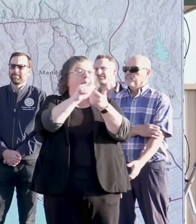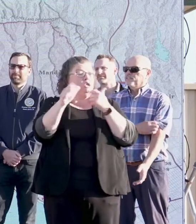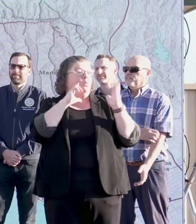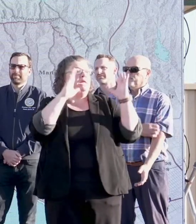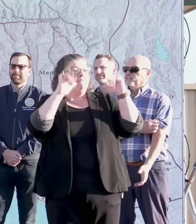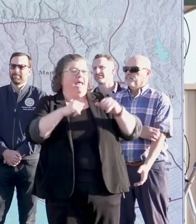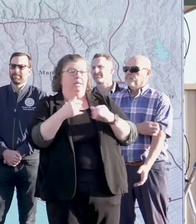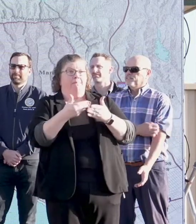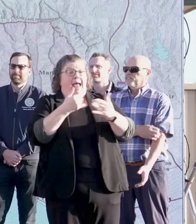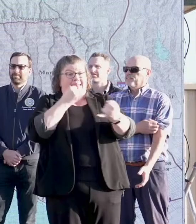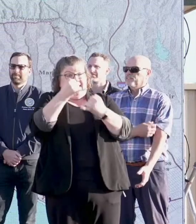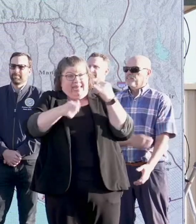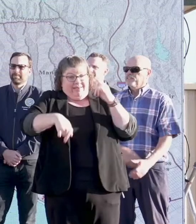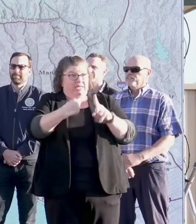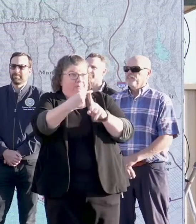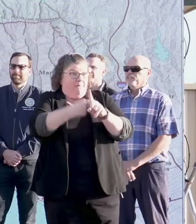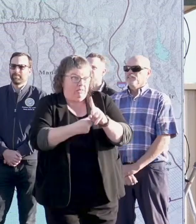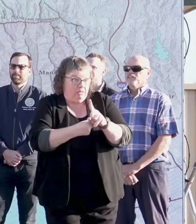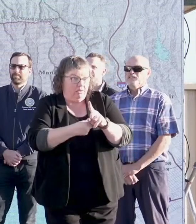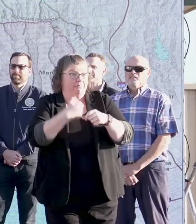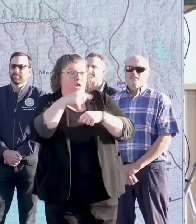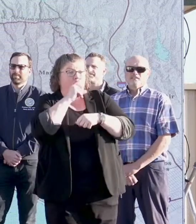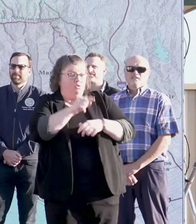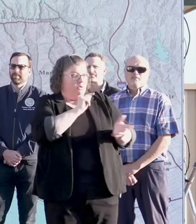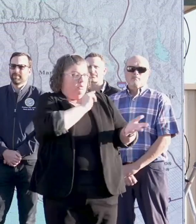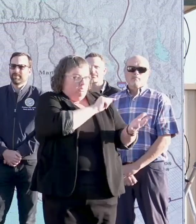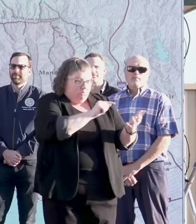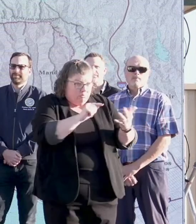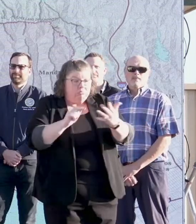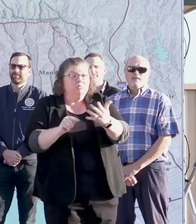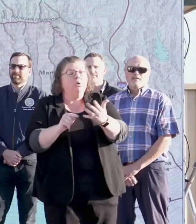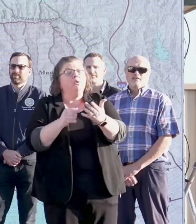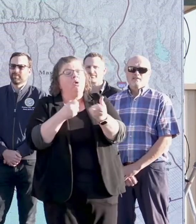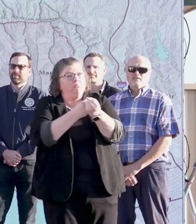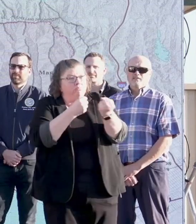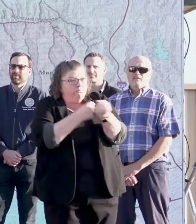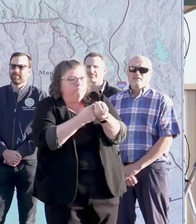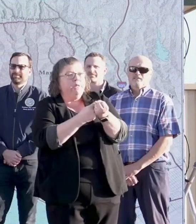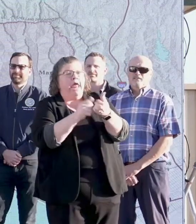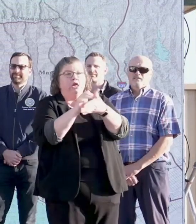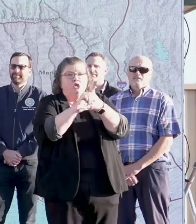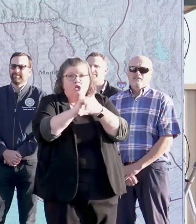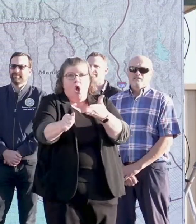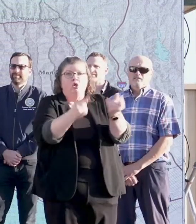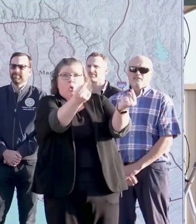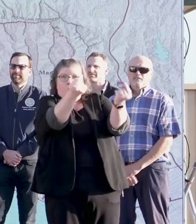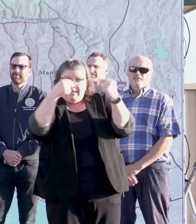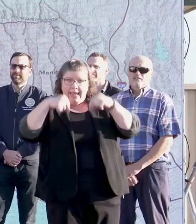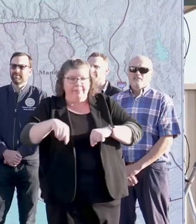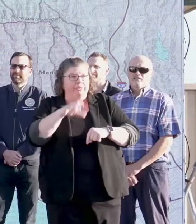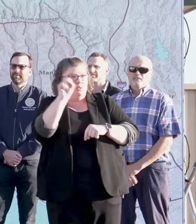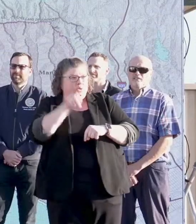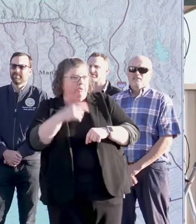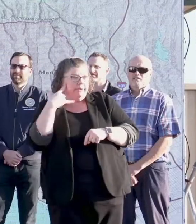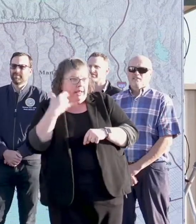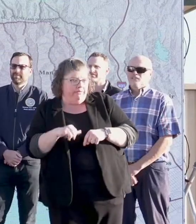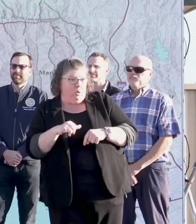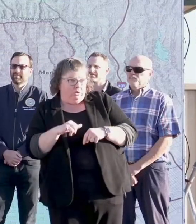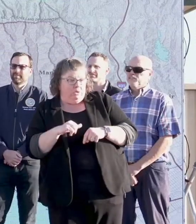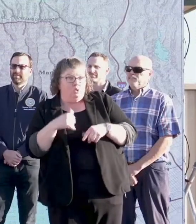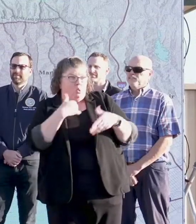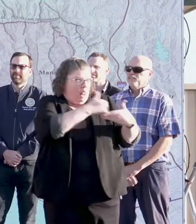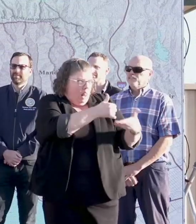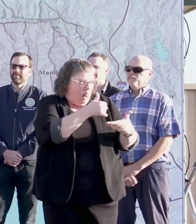of this month to make sure that those resources and dollars are coming down here to Southern California to help